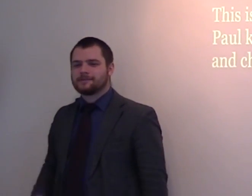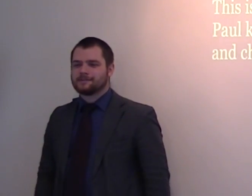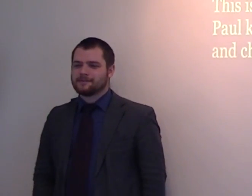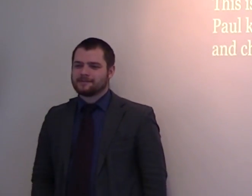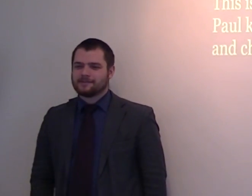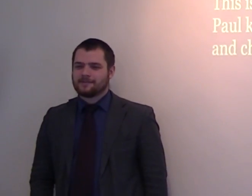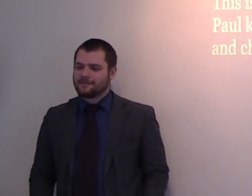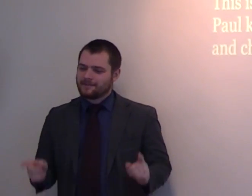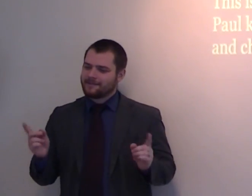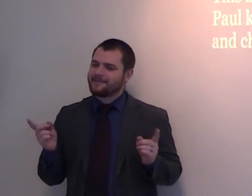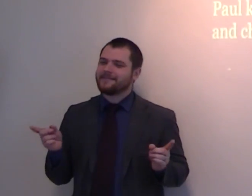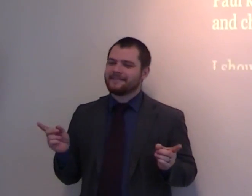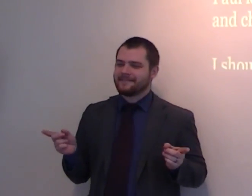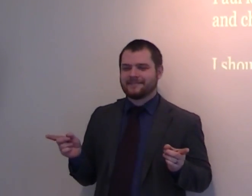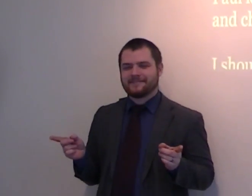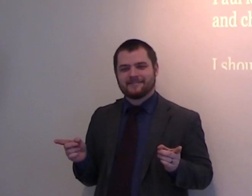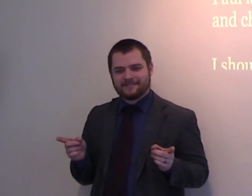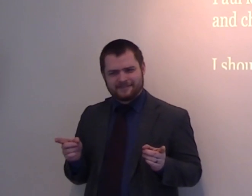This is what it means to know Christ.